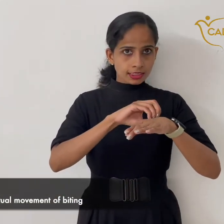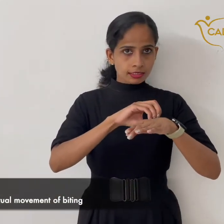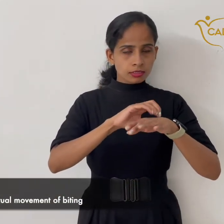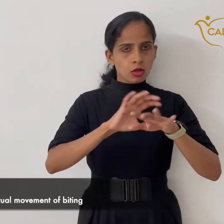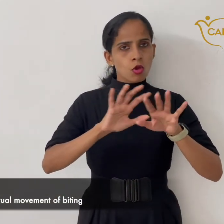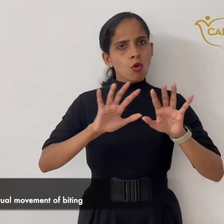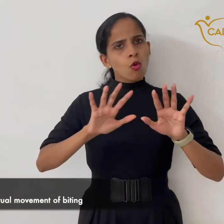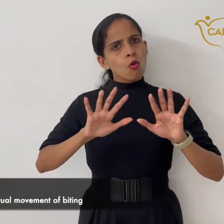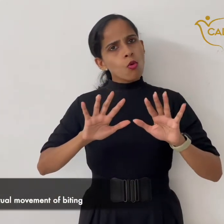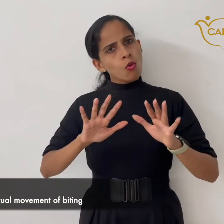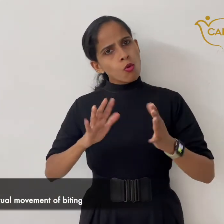bite